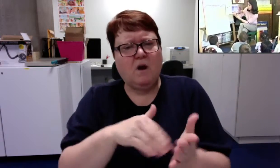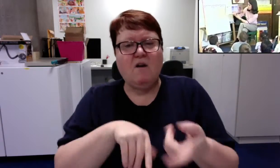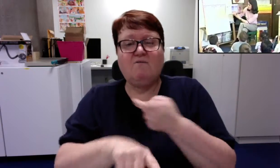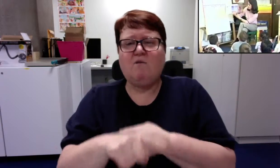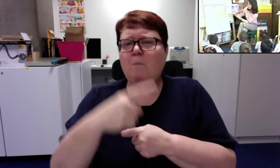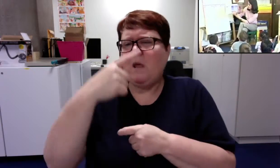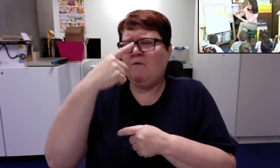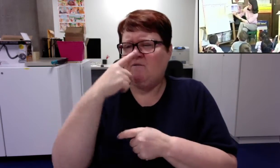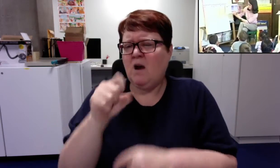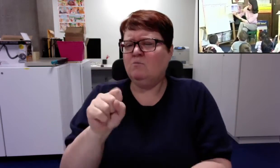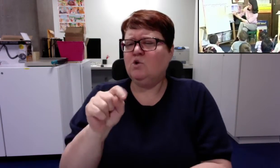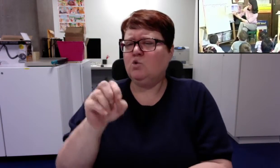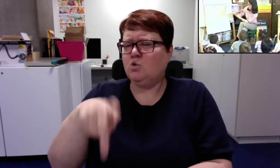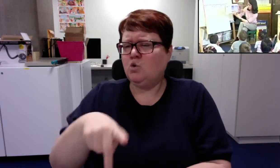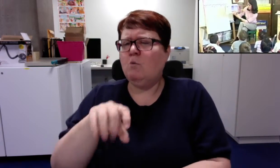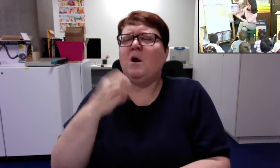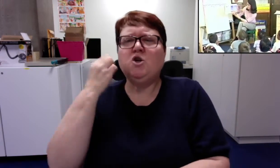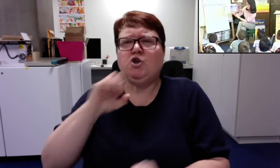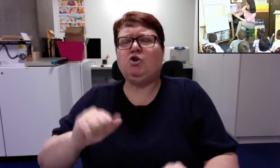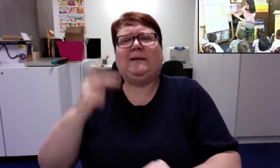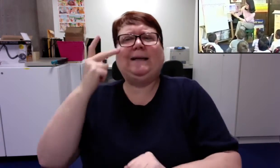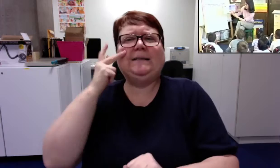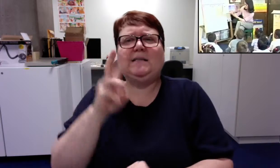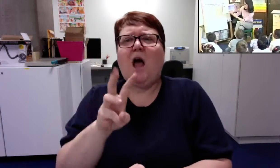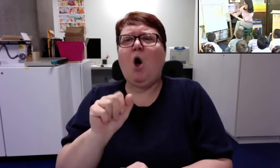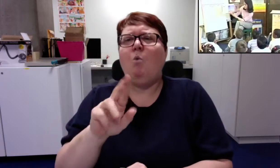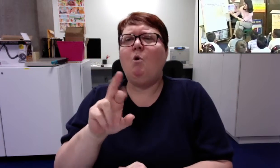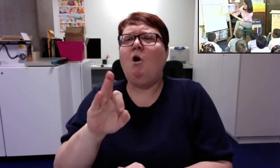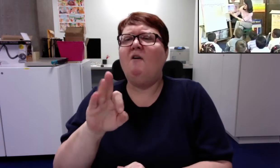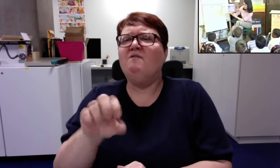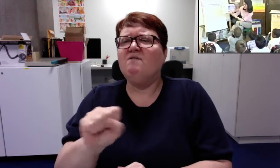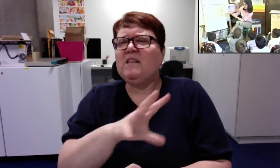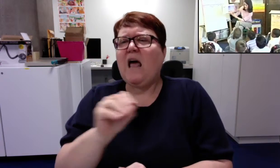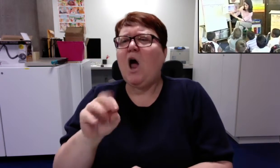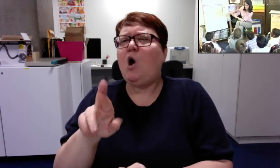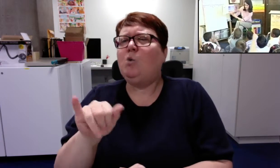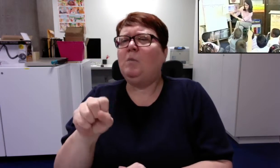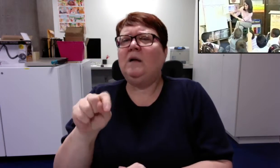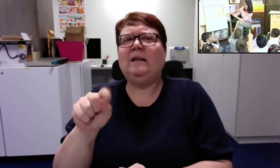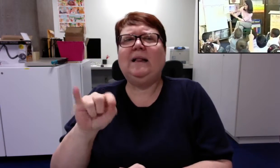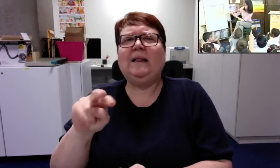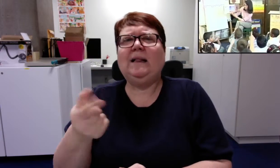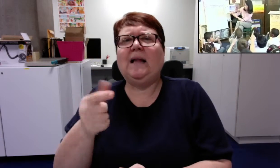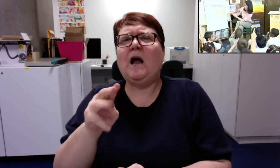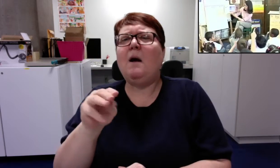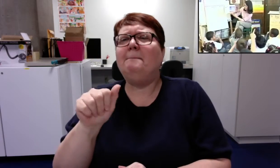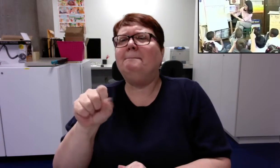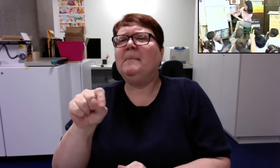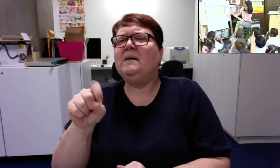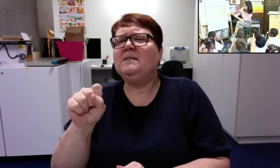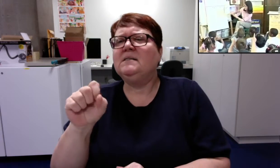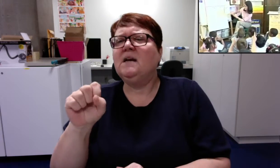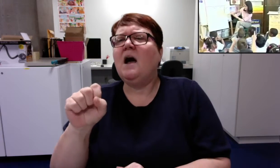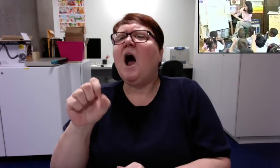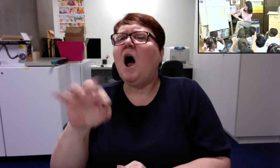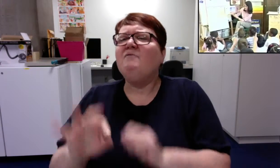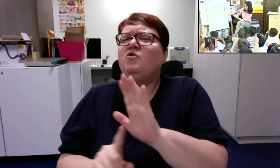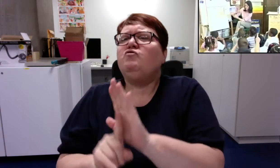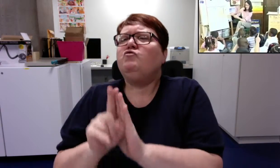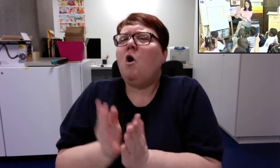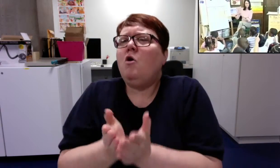From the front stoop, she could see the wharfs and the bristling masts of tall